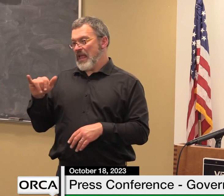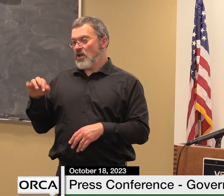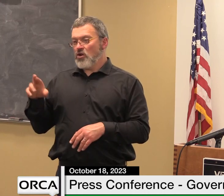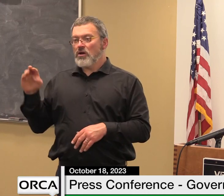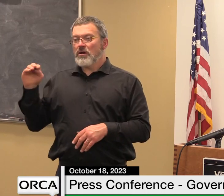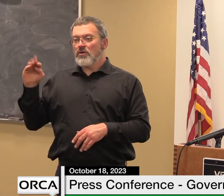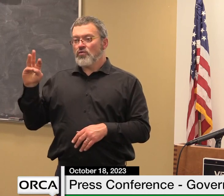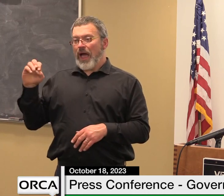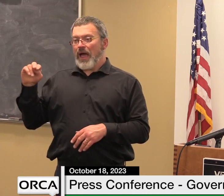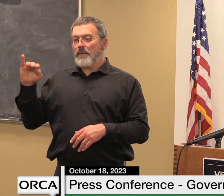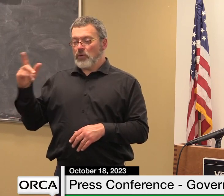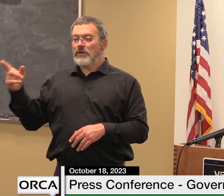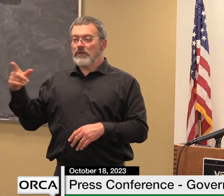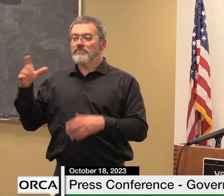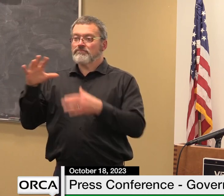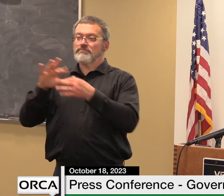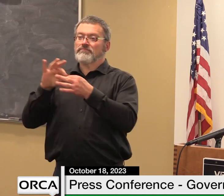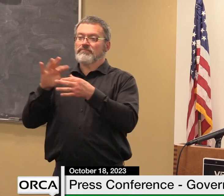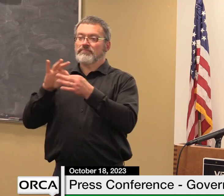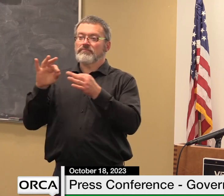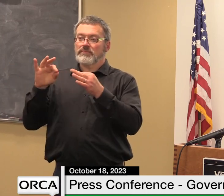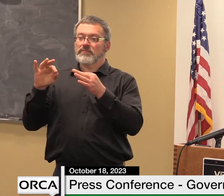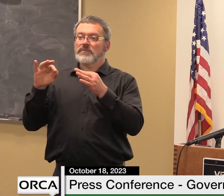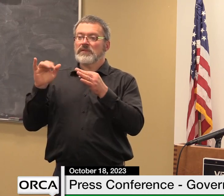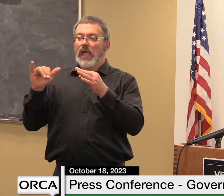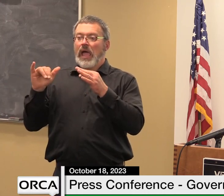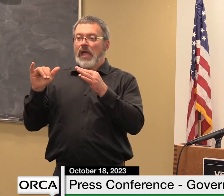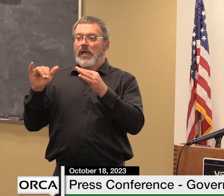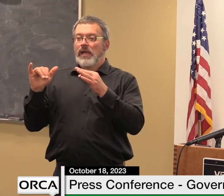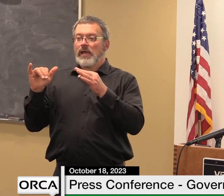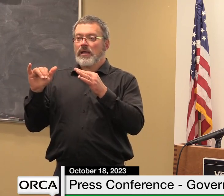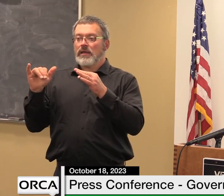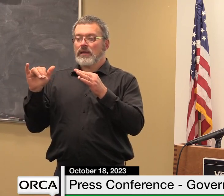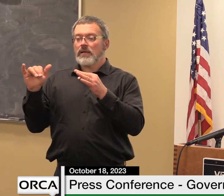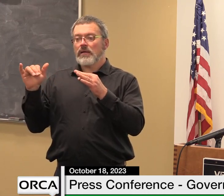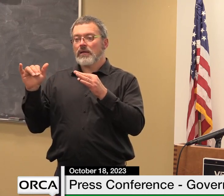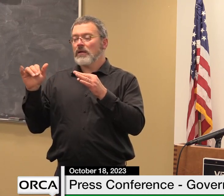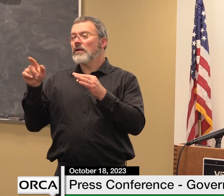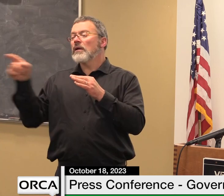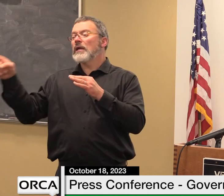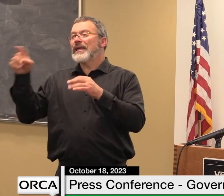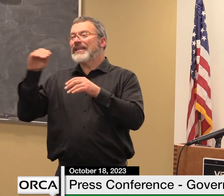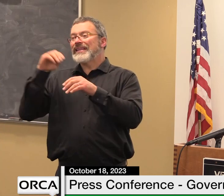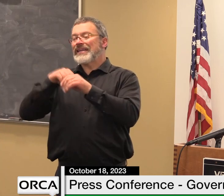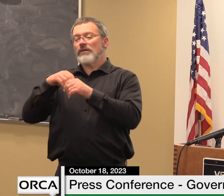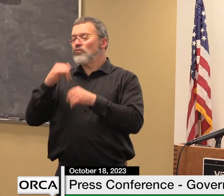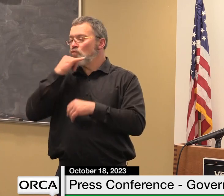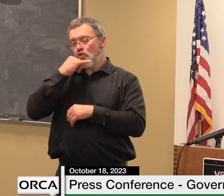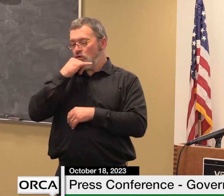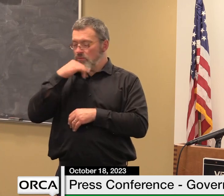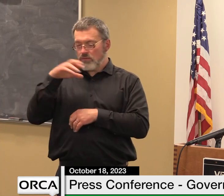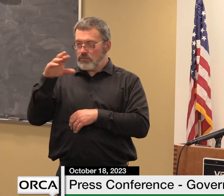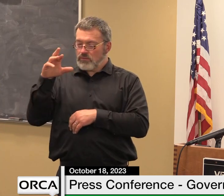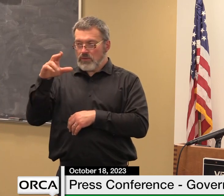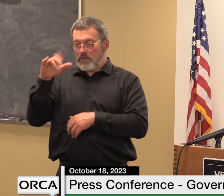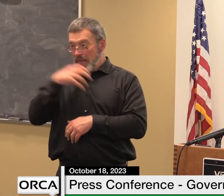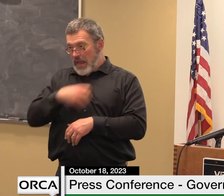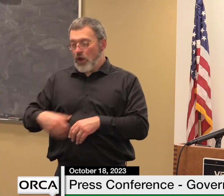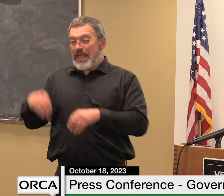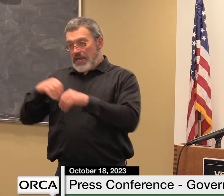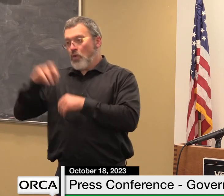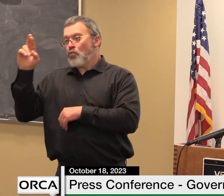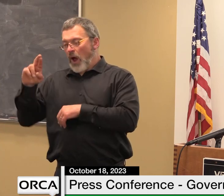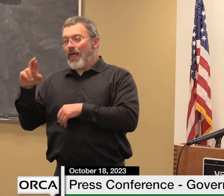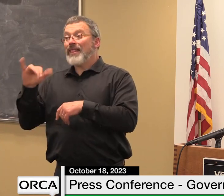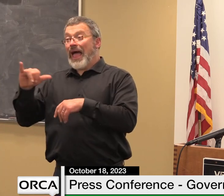about the increase in crime in the city, specifically around repeat offenders, he called them, people who